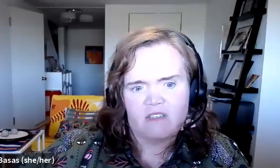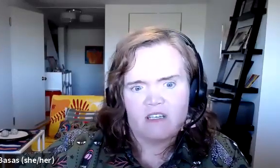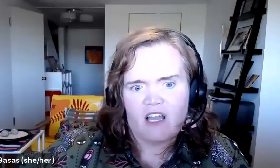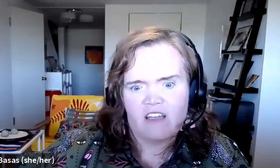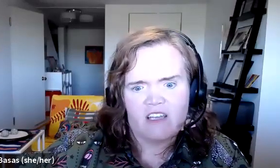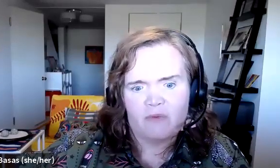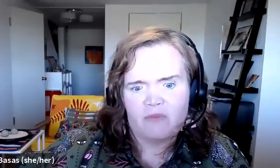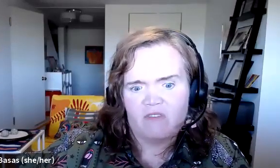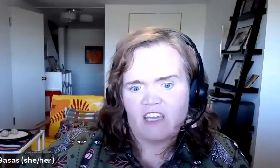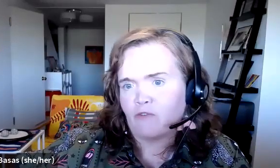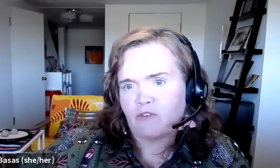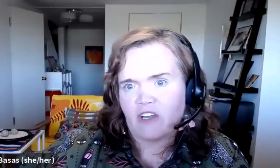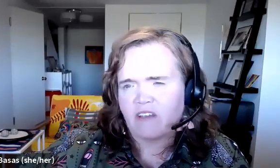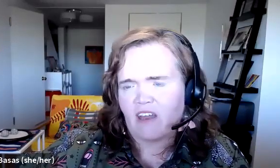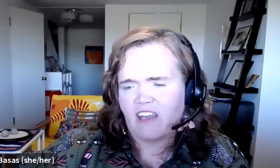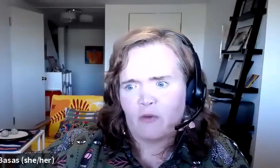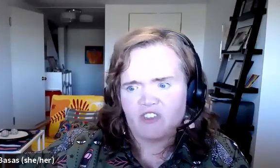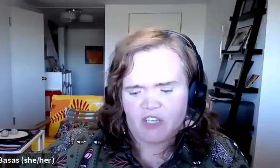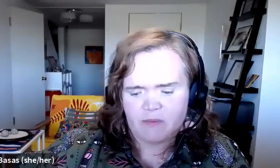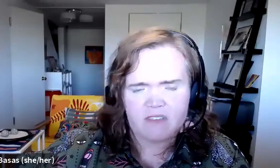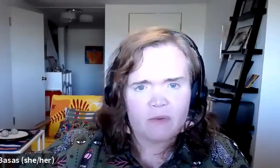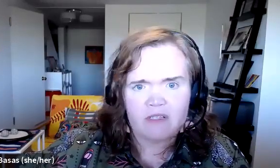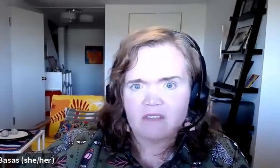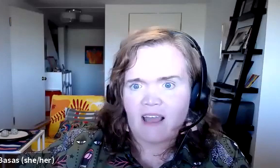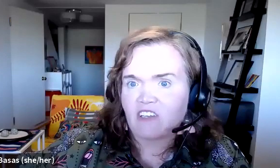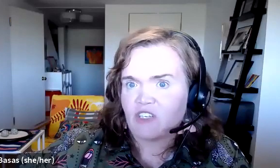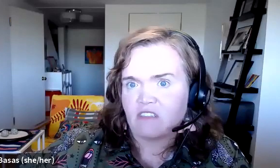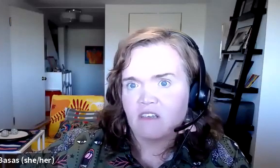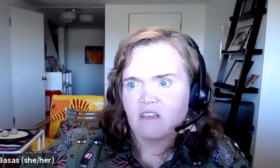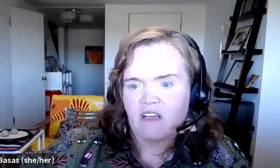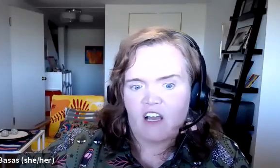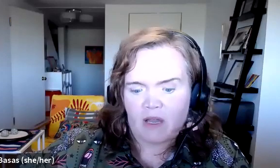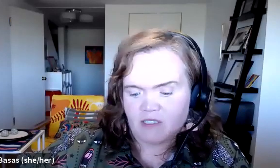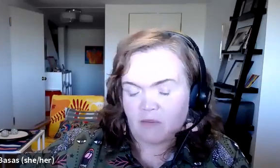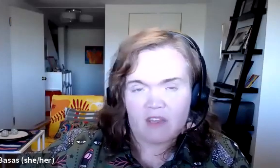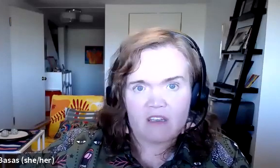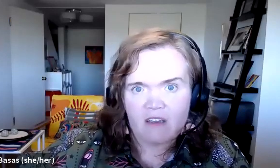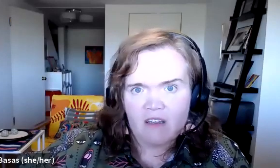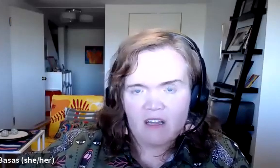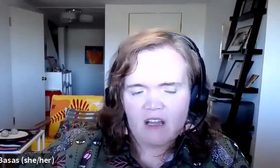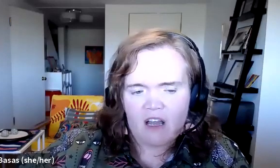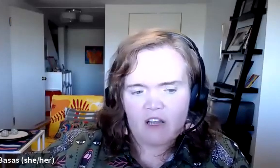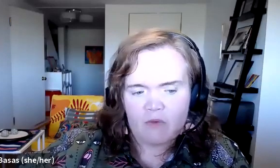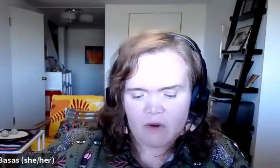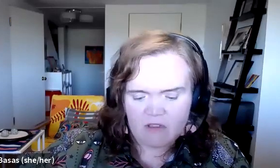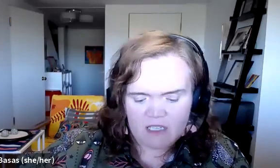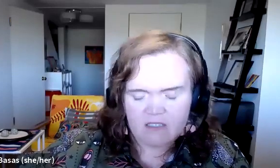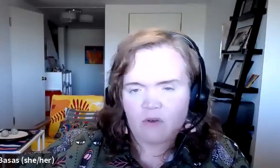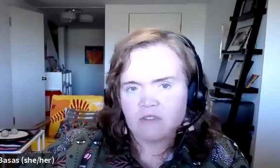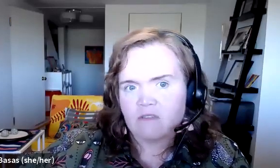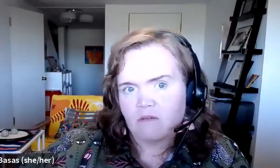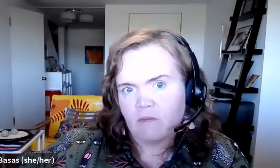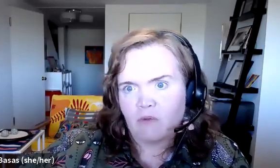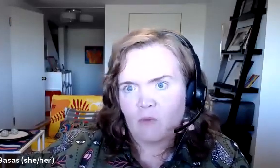So thank you for sharing that. I hope it shapes someone's action about something, or at